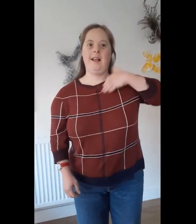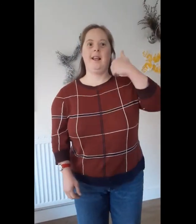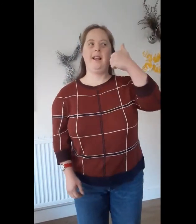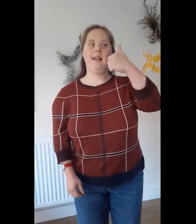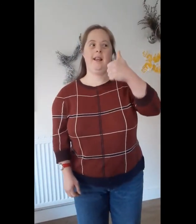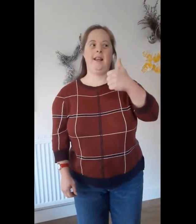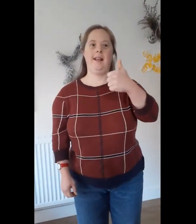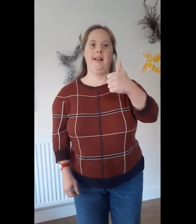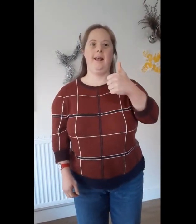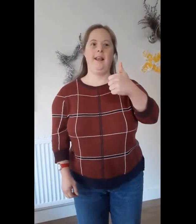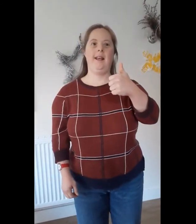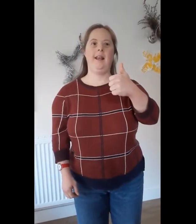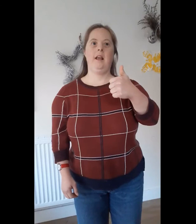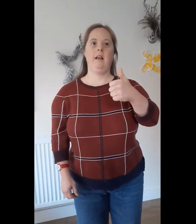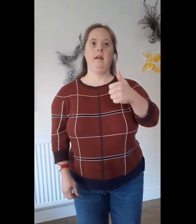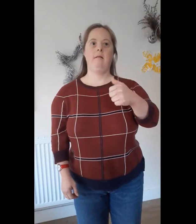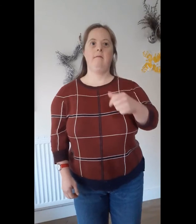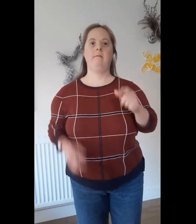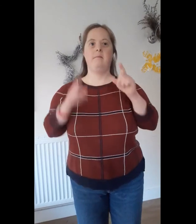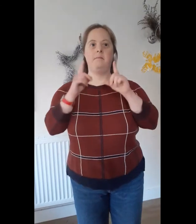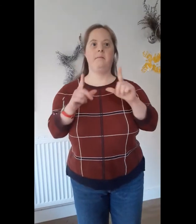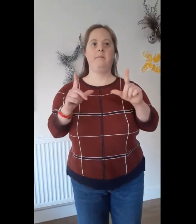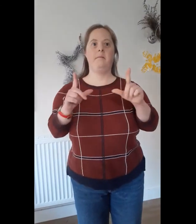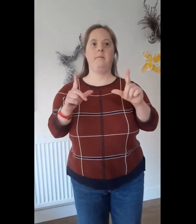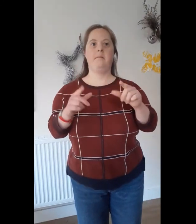you. The Lord turn his